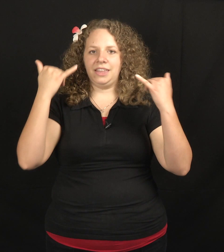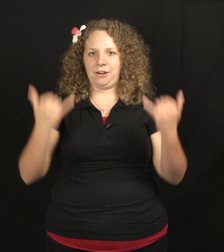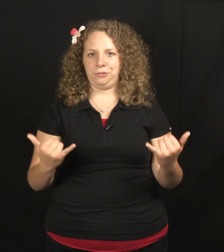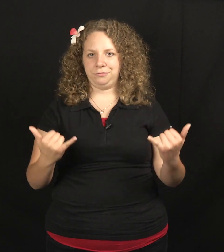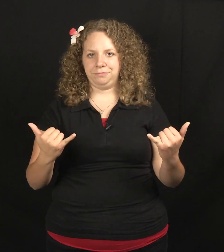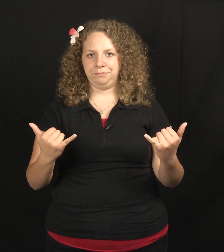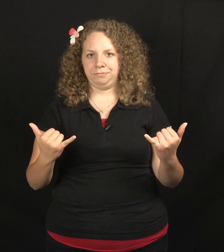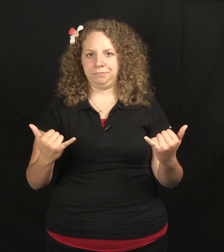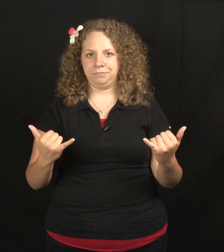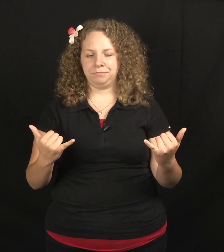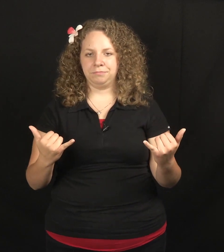Now.